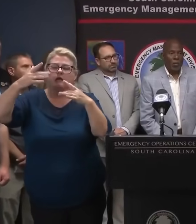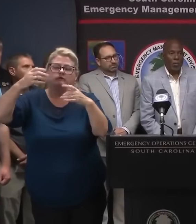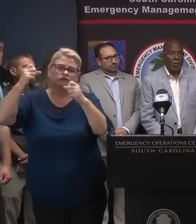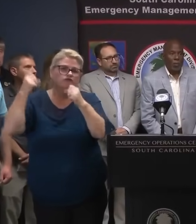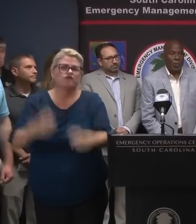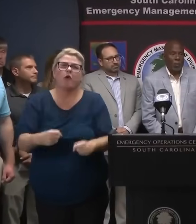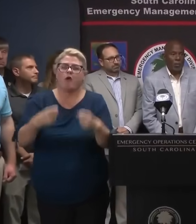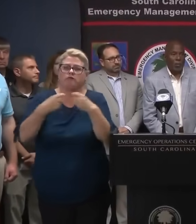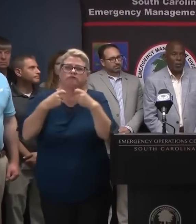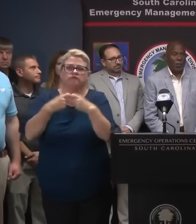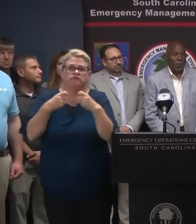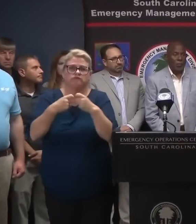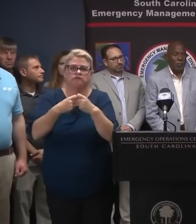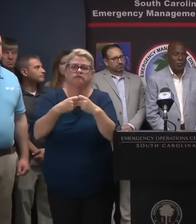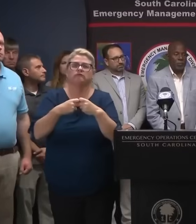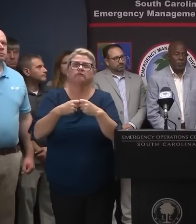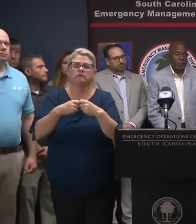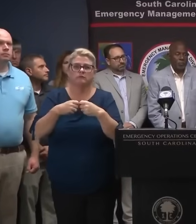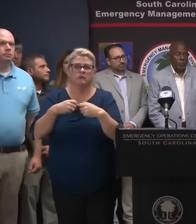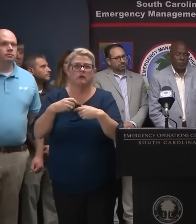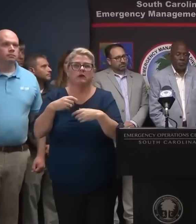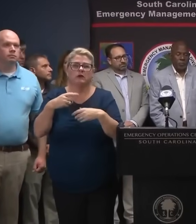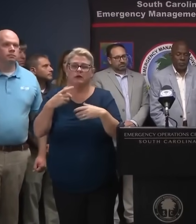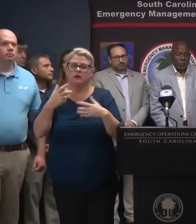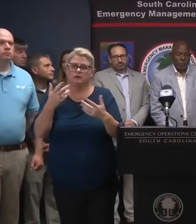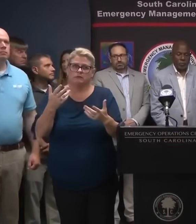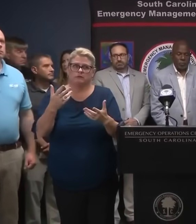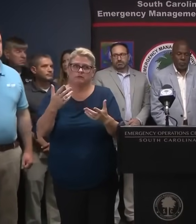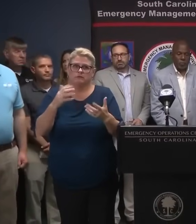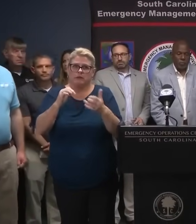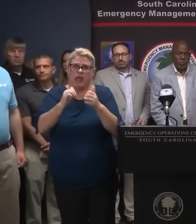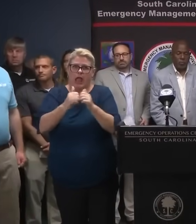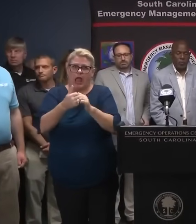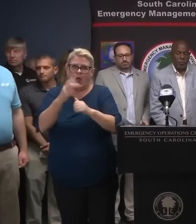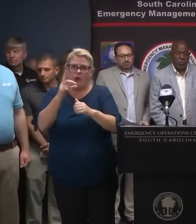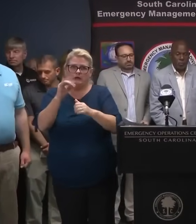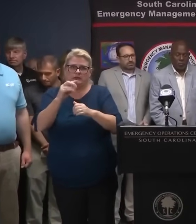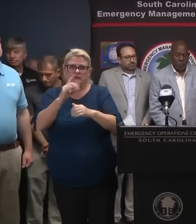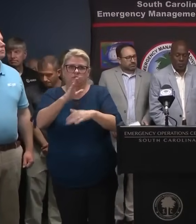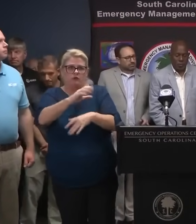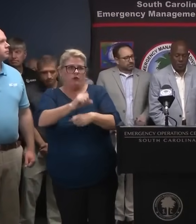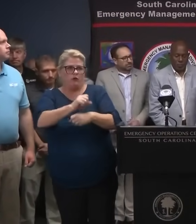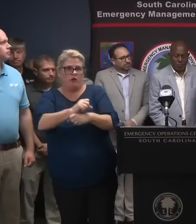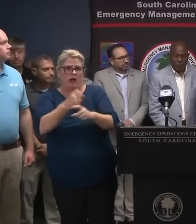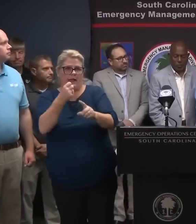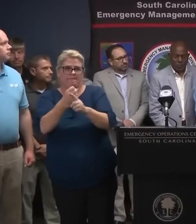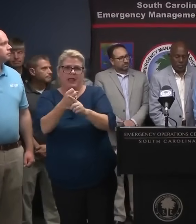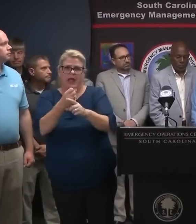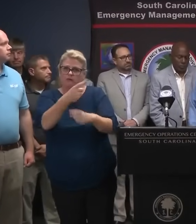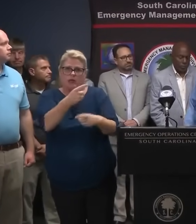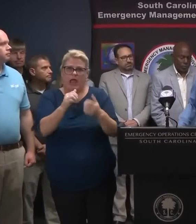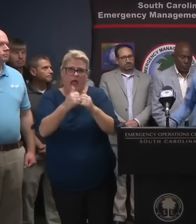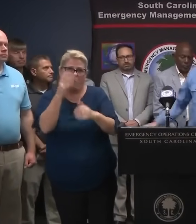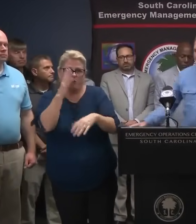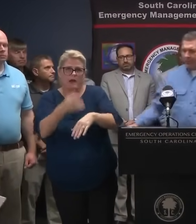actually knew about the vulnerability of the system heading into this, how this impacts ongoing work to